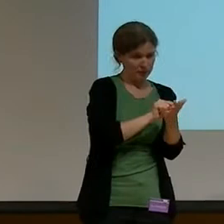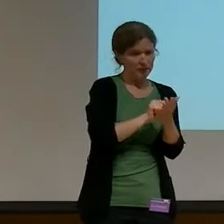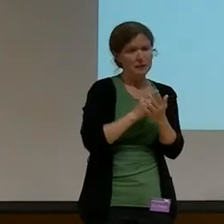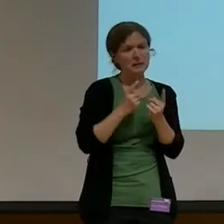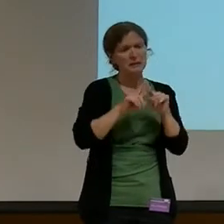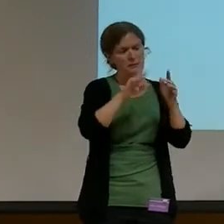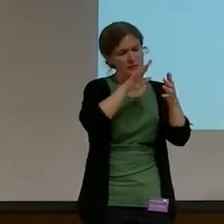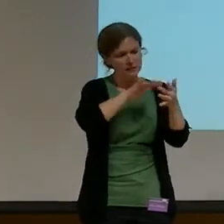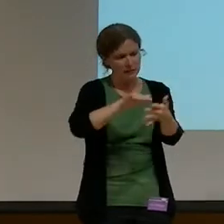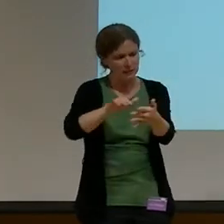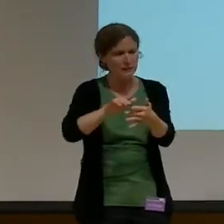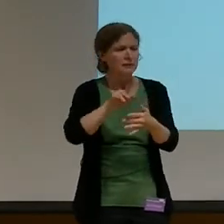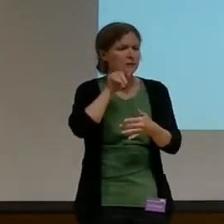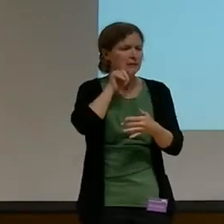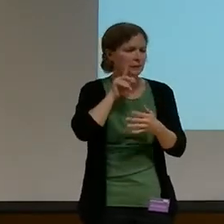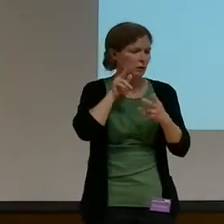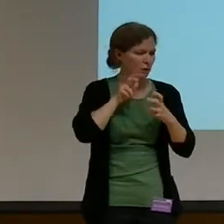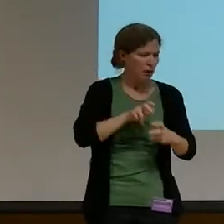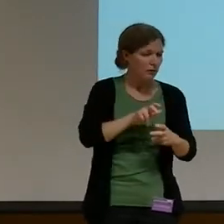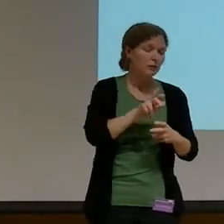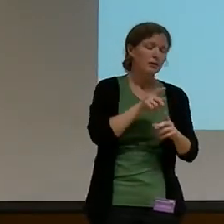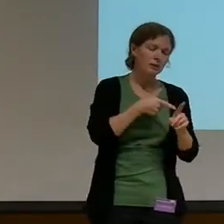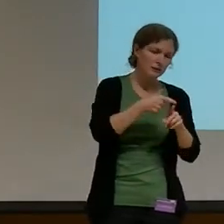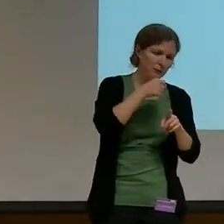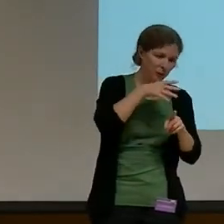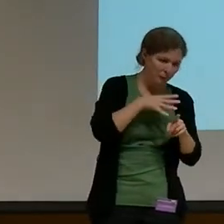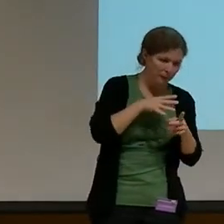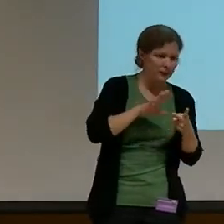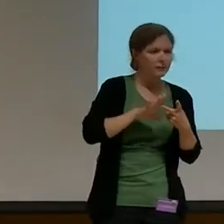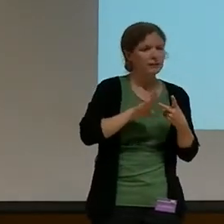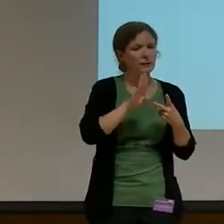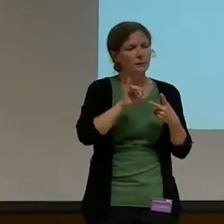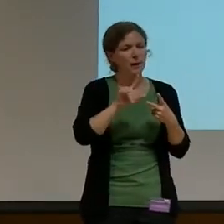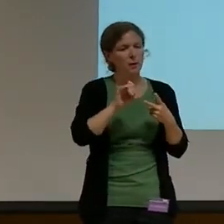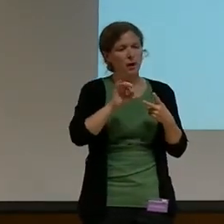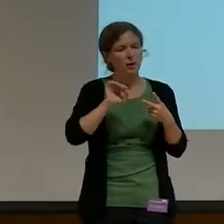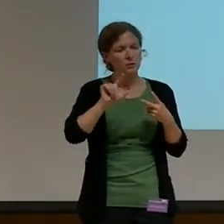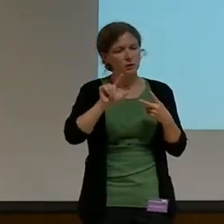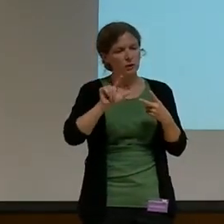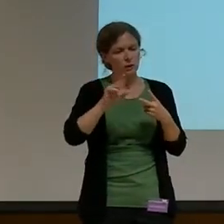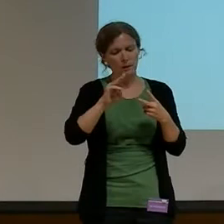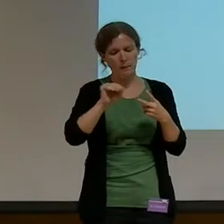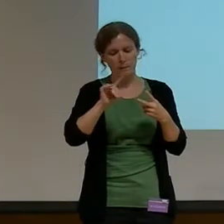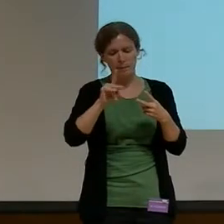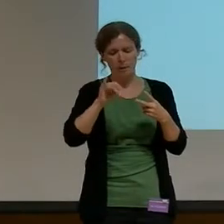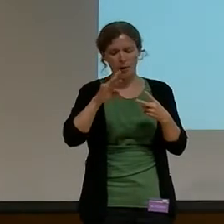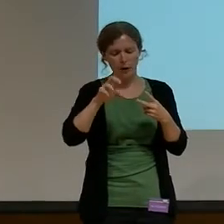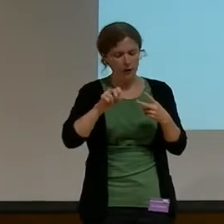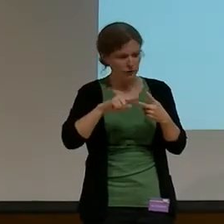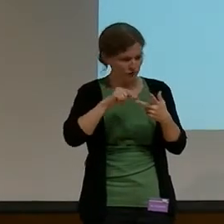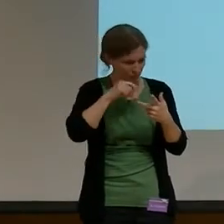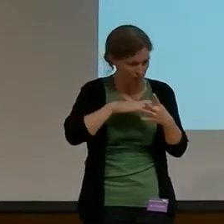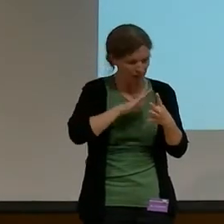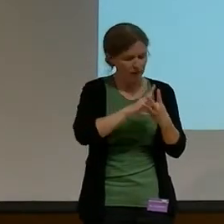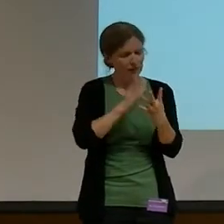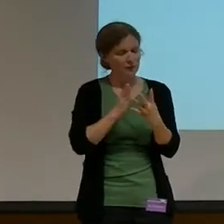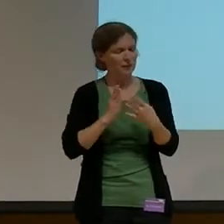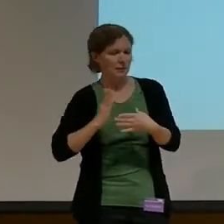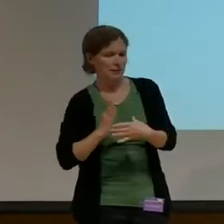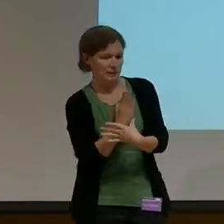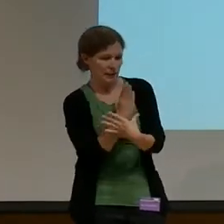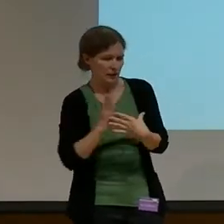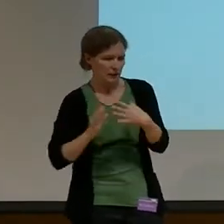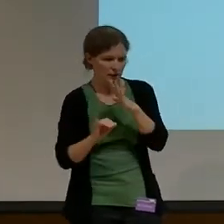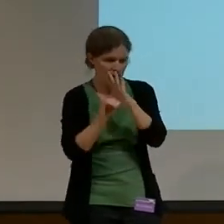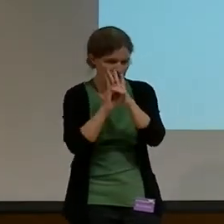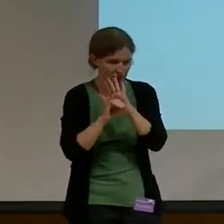looking at sexual arousal in asexual men, biological markers in asexual individuals, developing a scale to actually identify